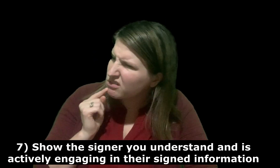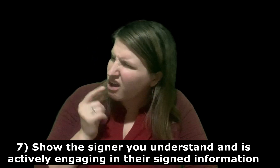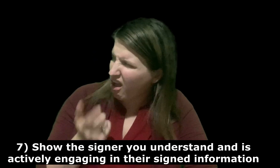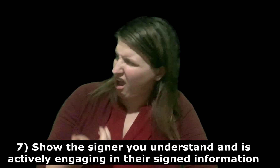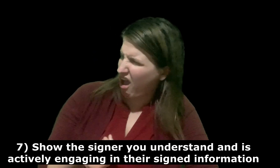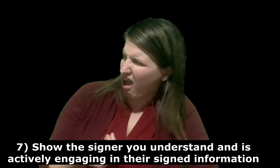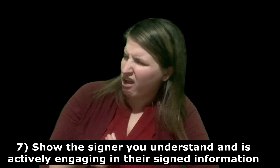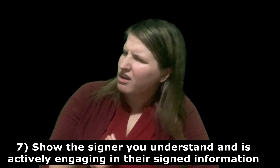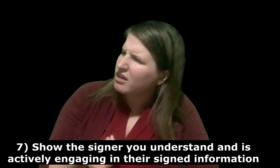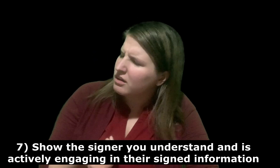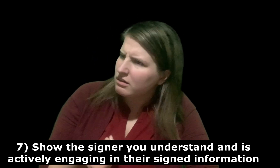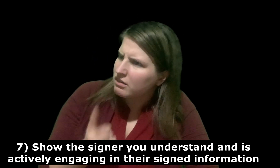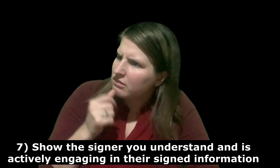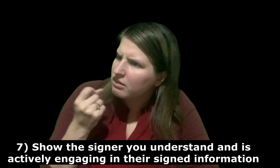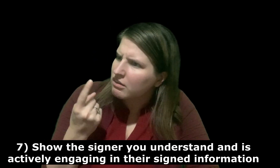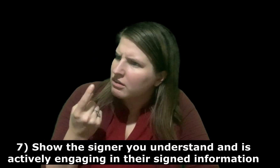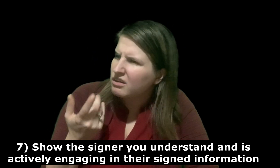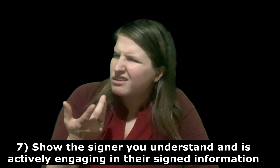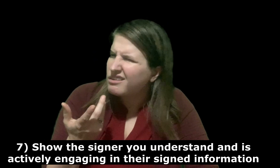facial expression,